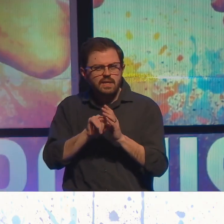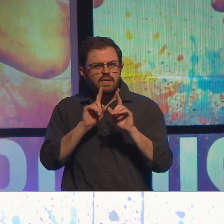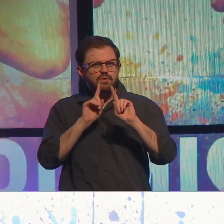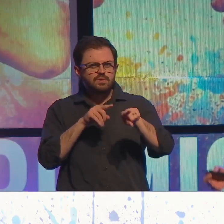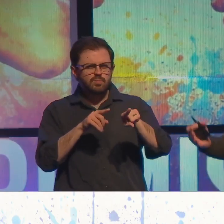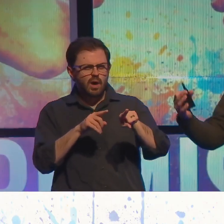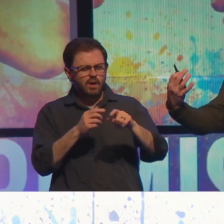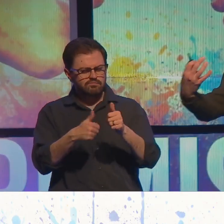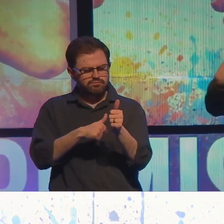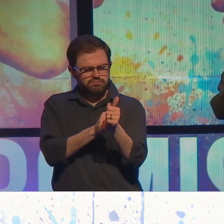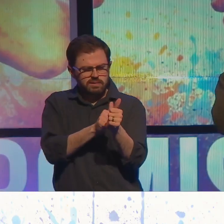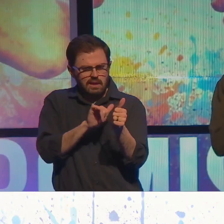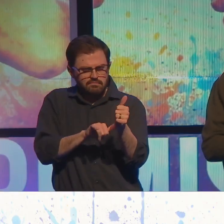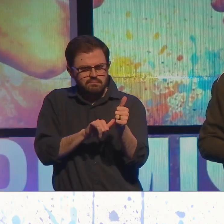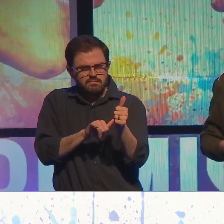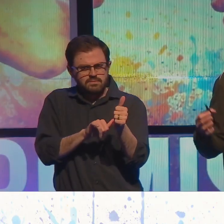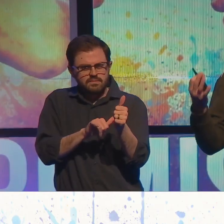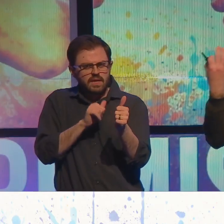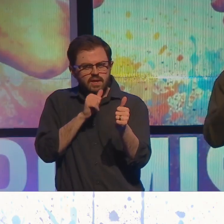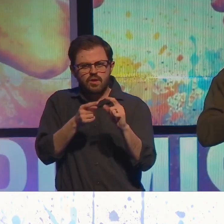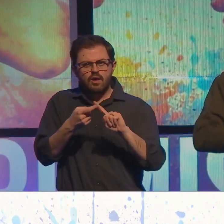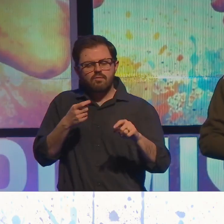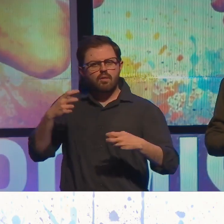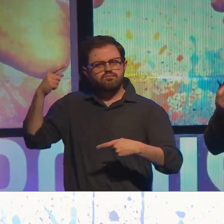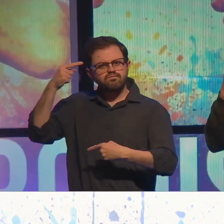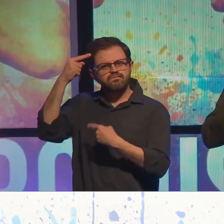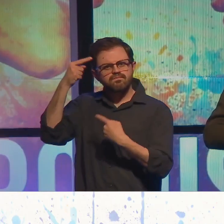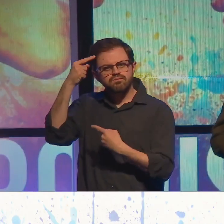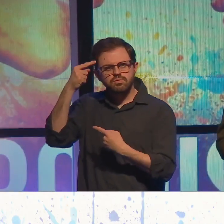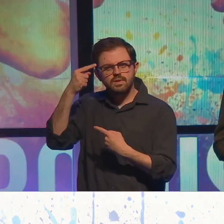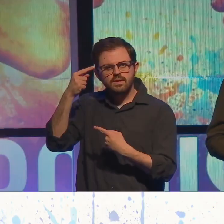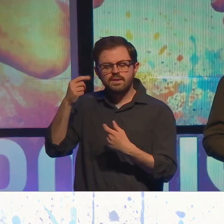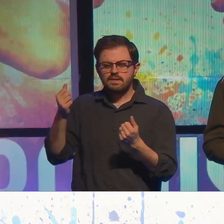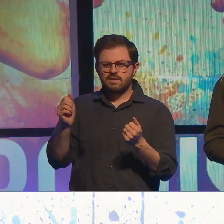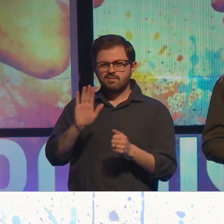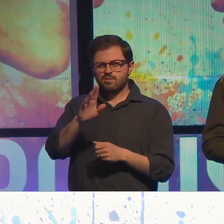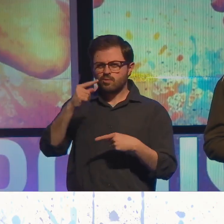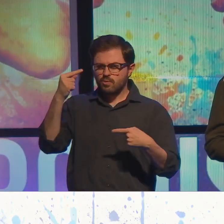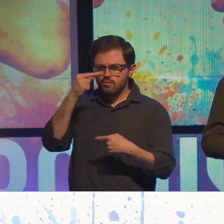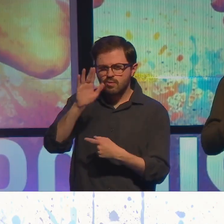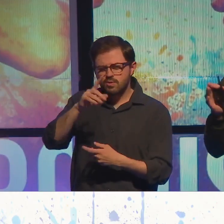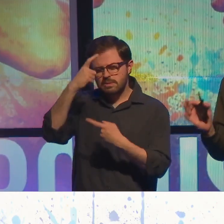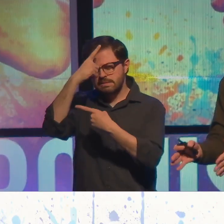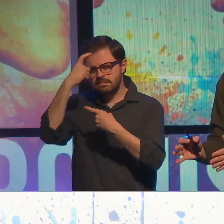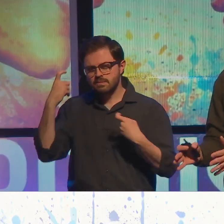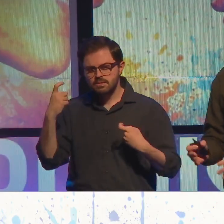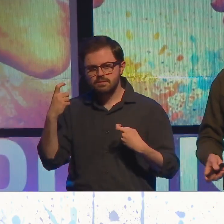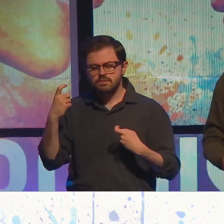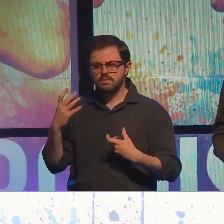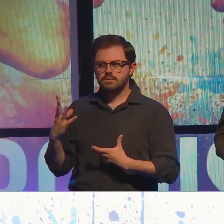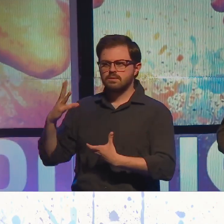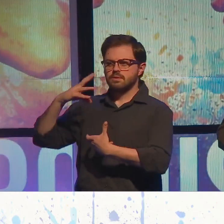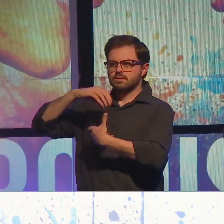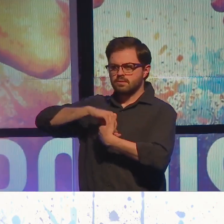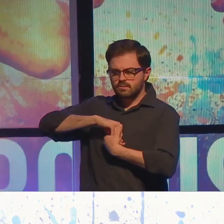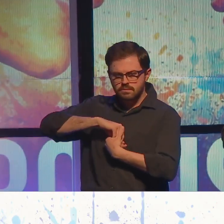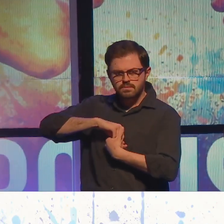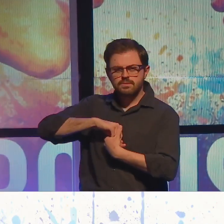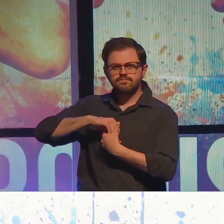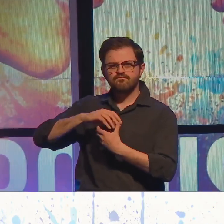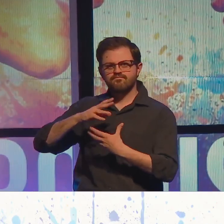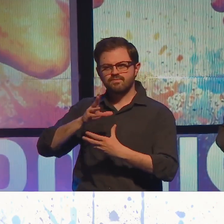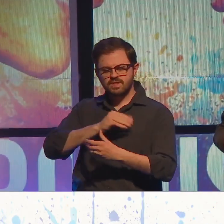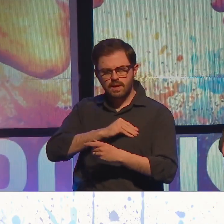form your value. Let them become integrated in and assimilated into all that you are. But don't respond from them. Respond from your